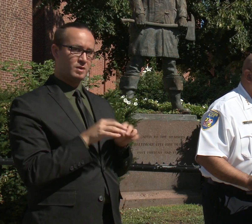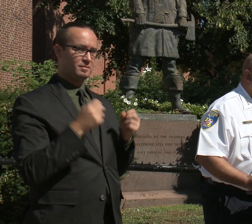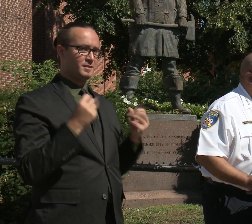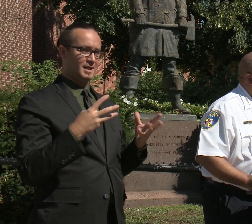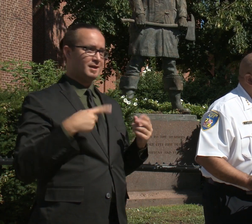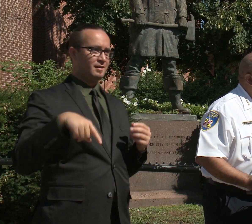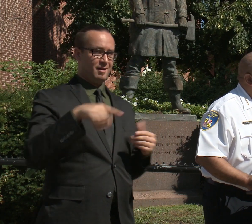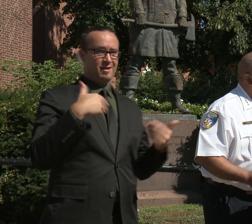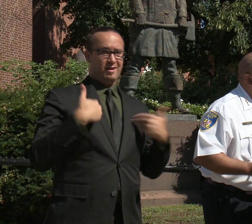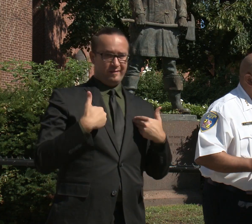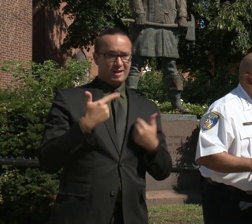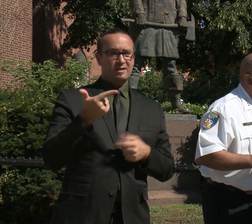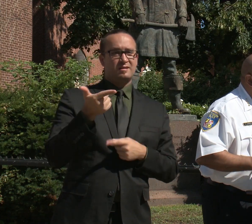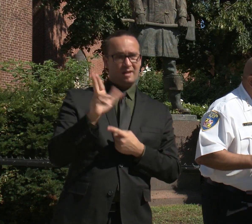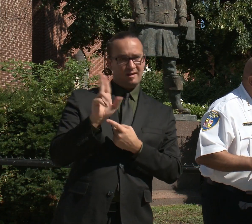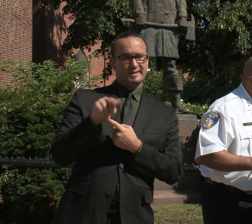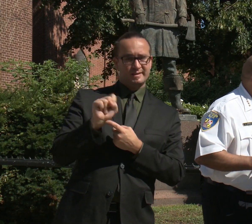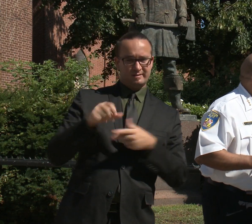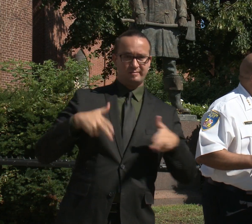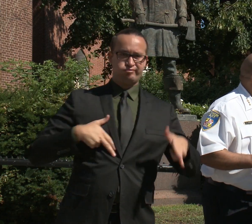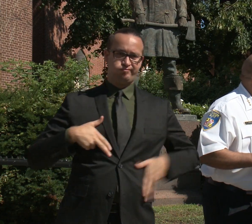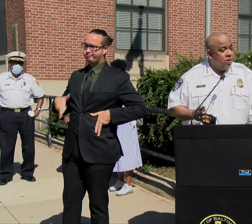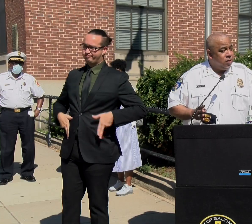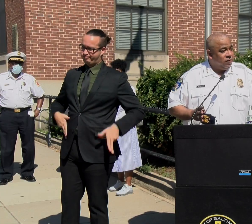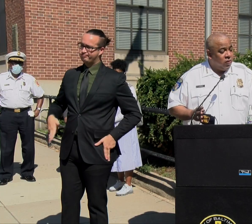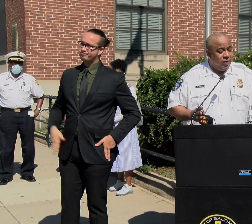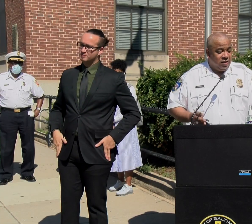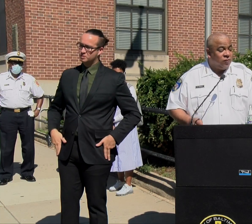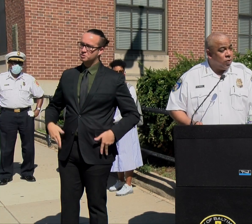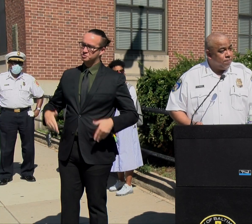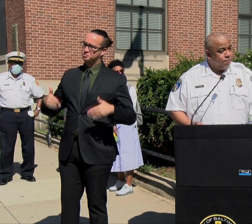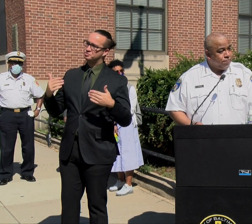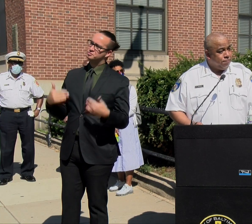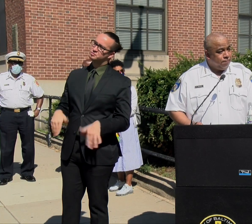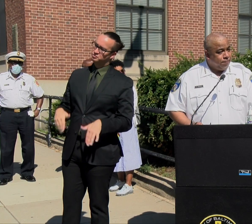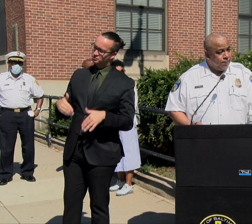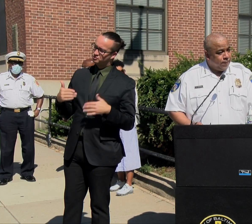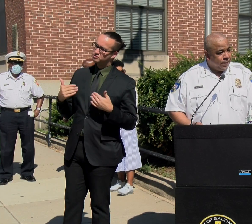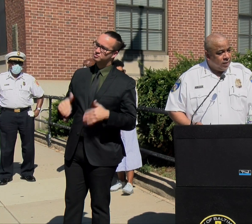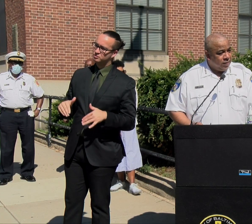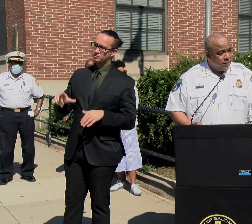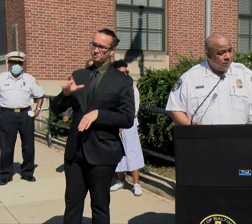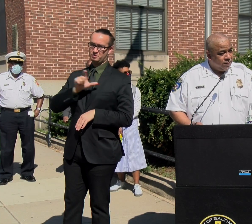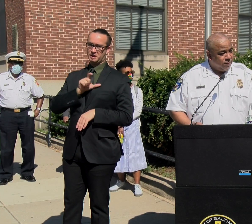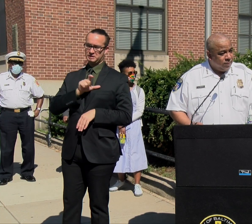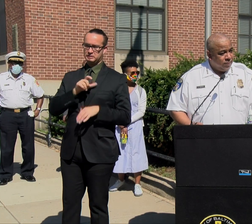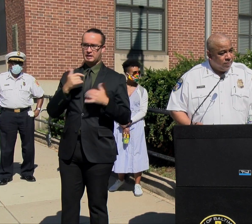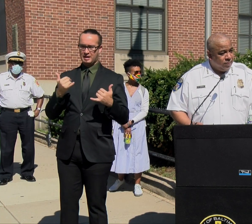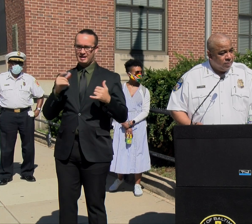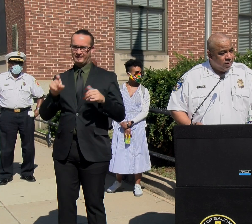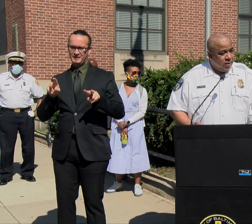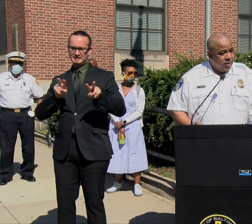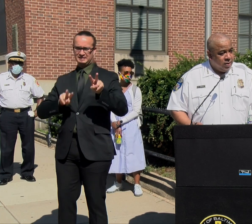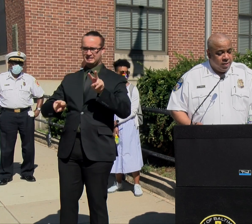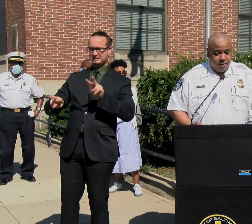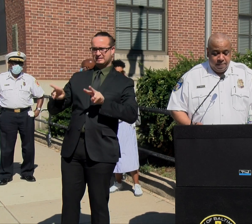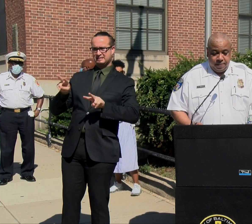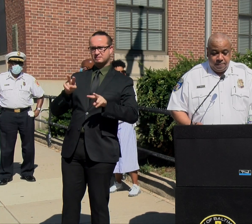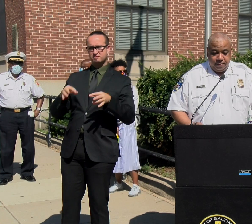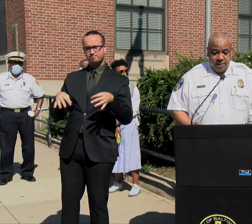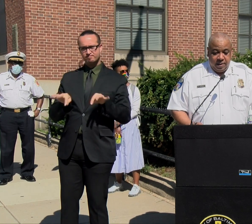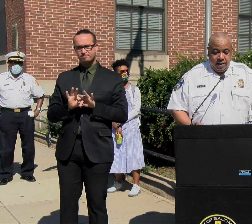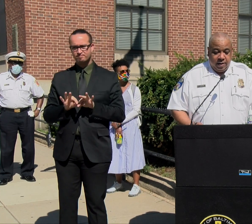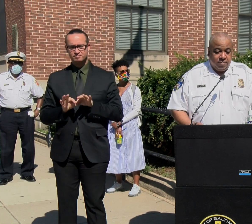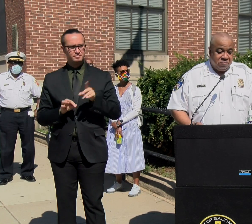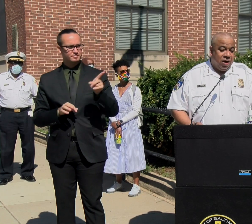most appropriate for police to handle this one. Maybe not all of them, but certainly this one. And you and the officers were told that in responding